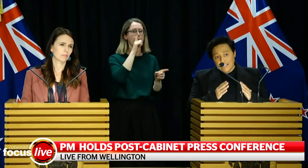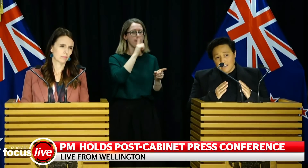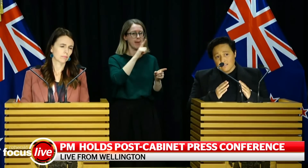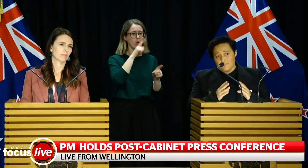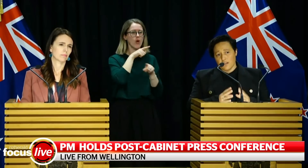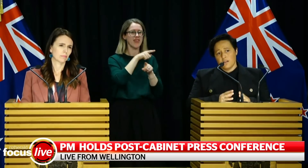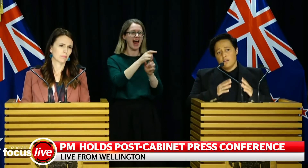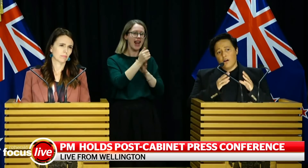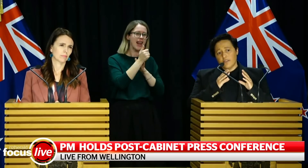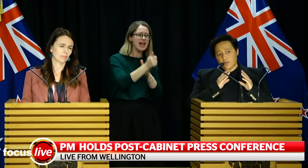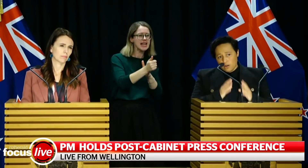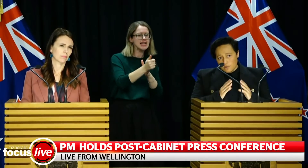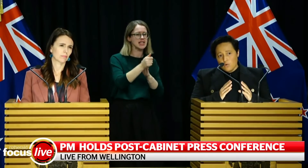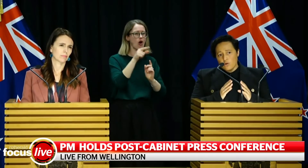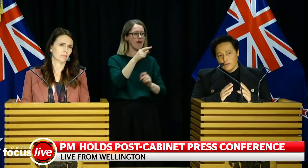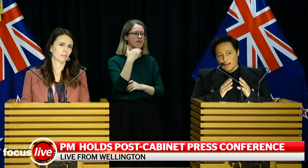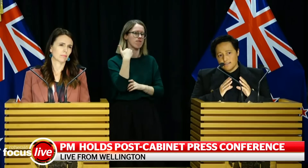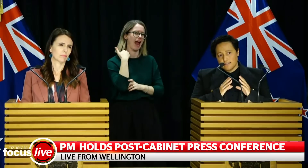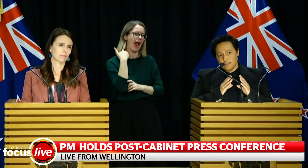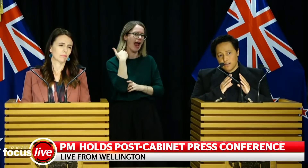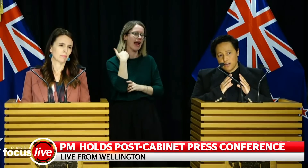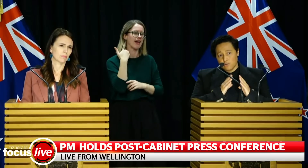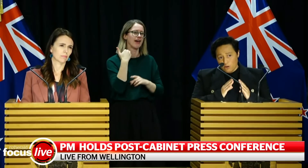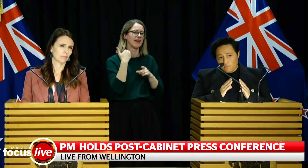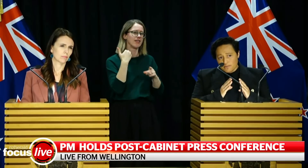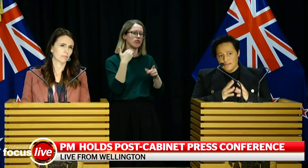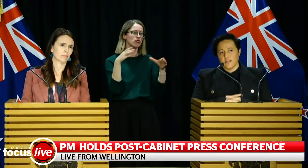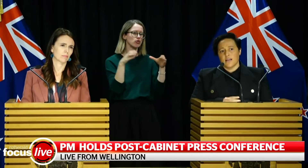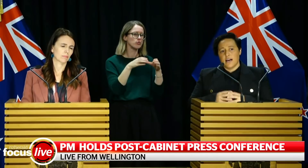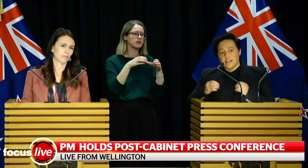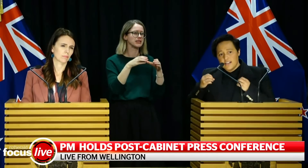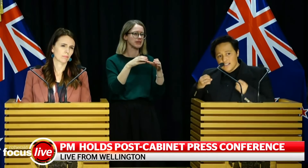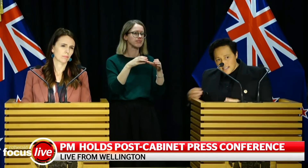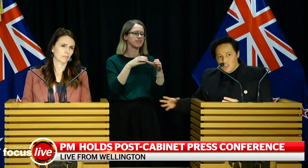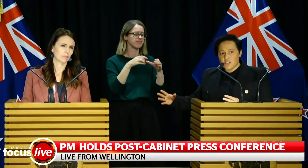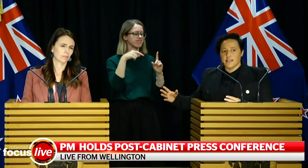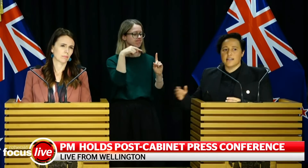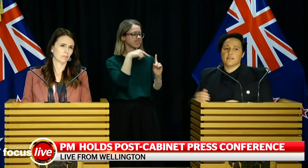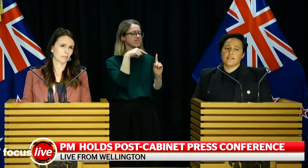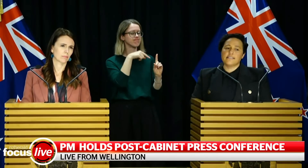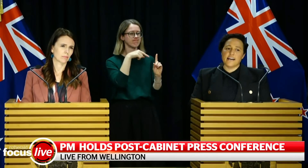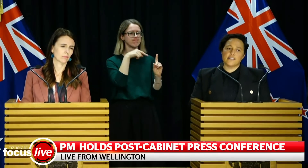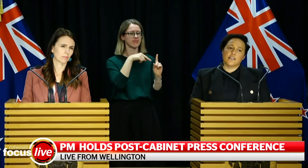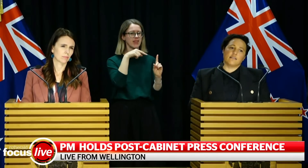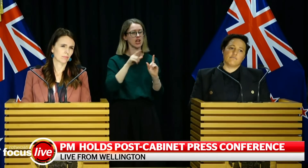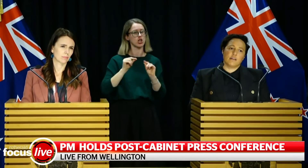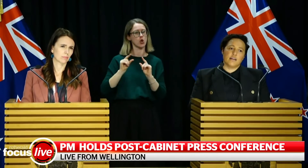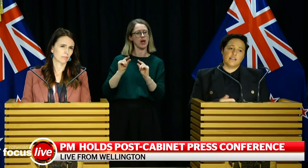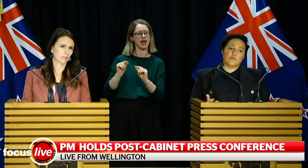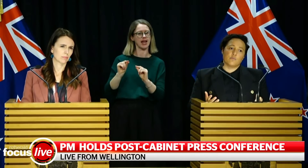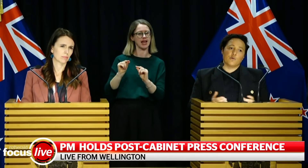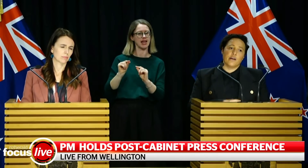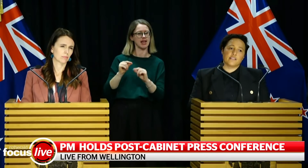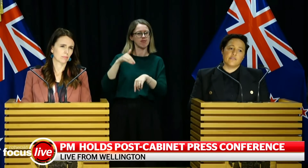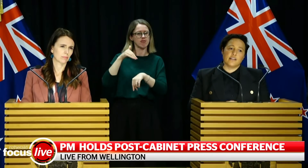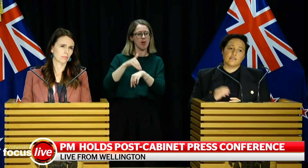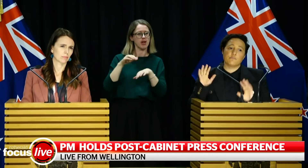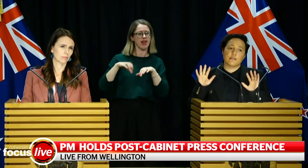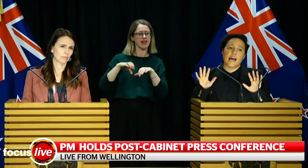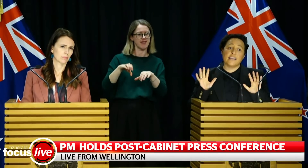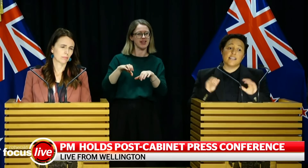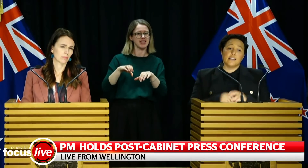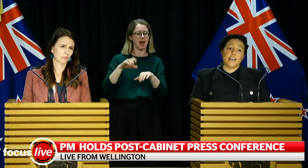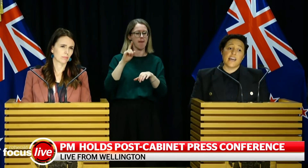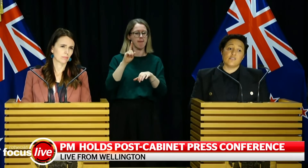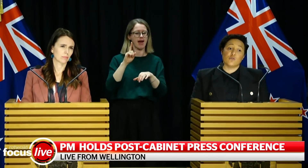the leaders of these criminal organised groups that are essentially conducting these criminal activities